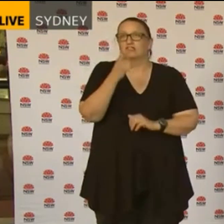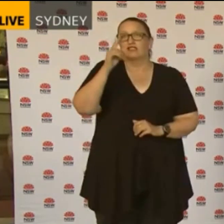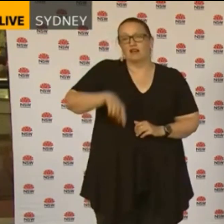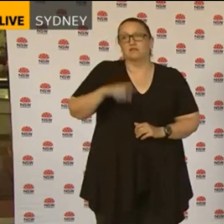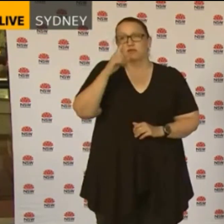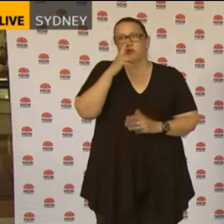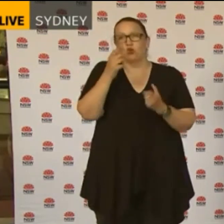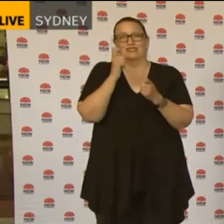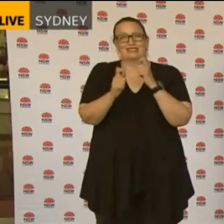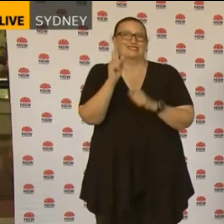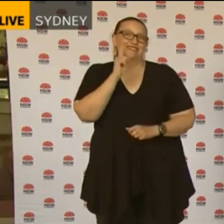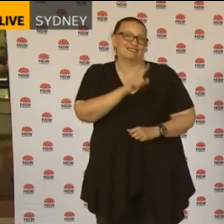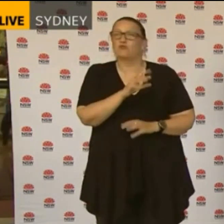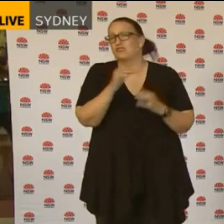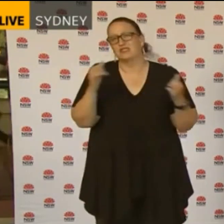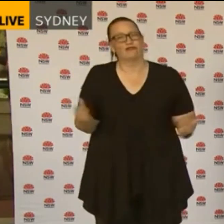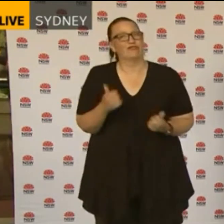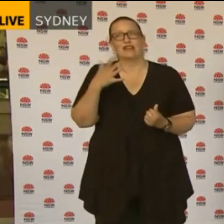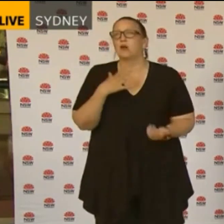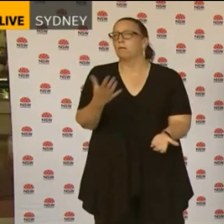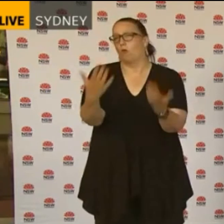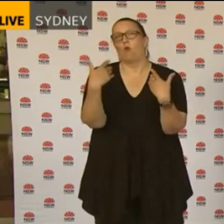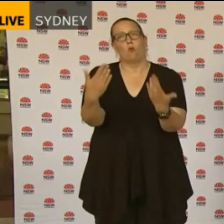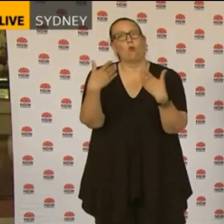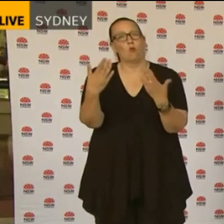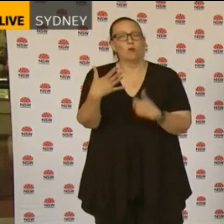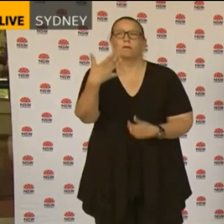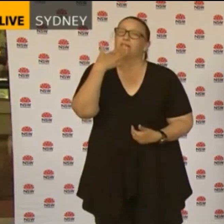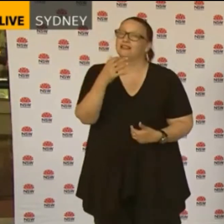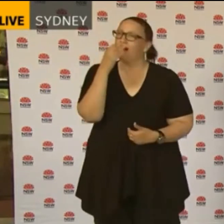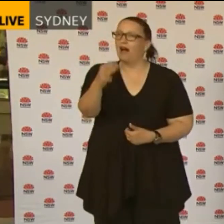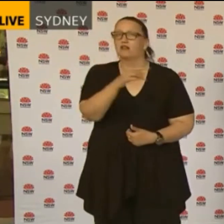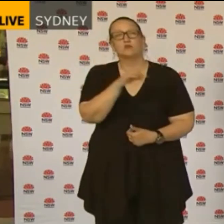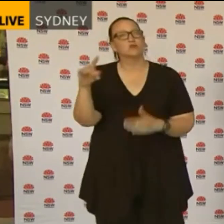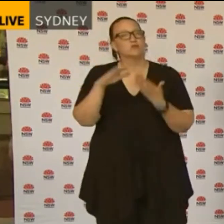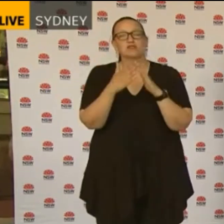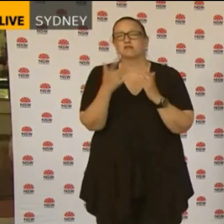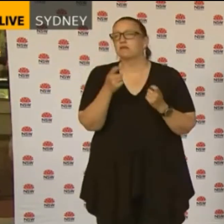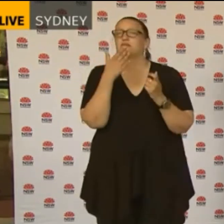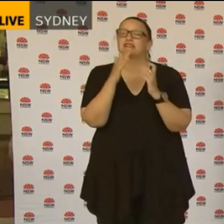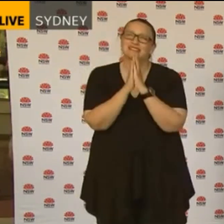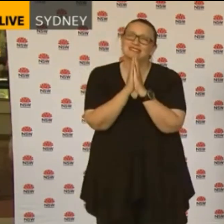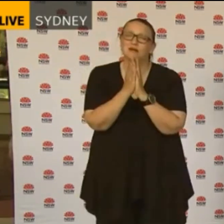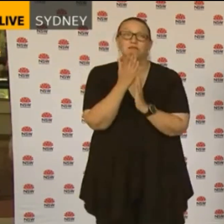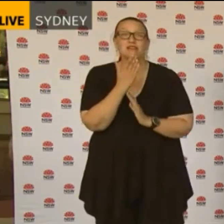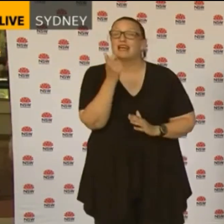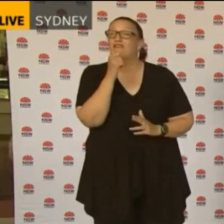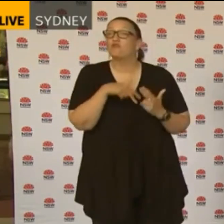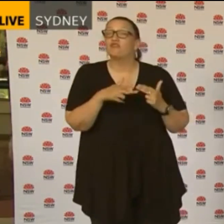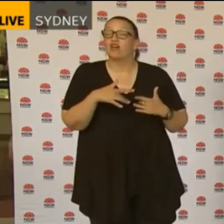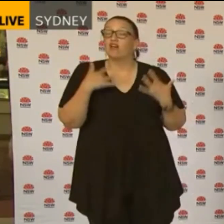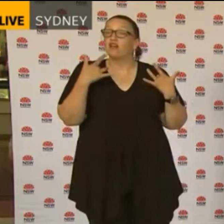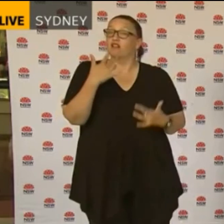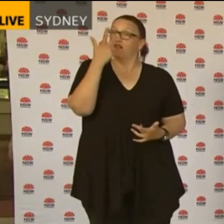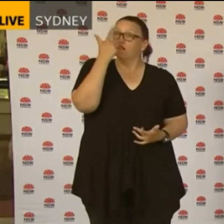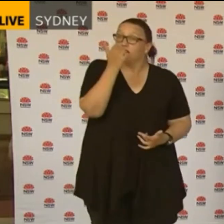testing? It is a plea to the community to please come out for testing, regardless how minimal those symptoms. Don't